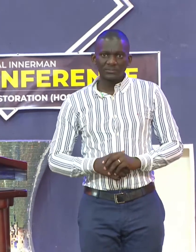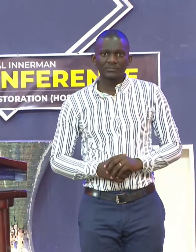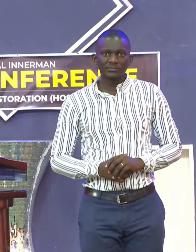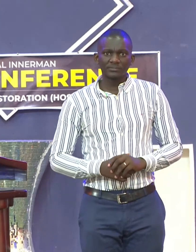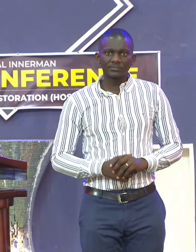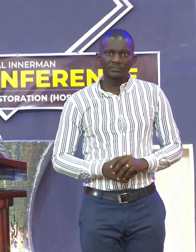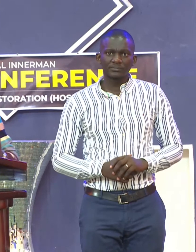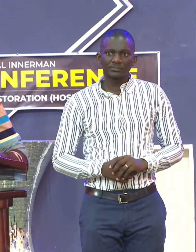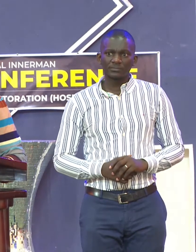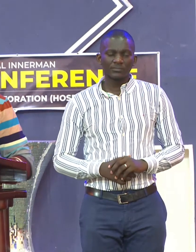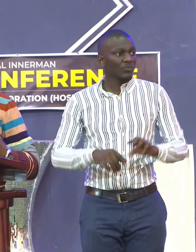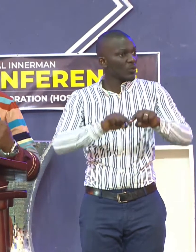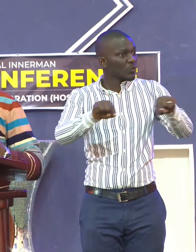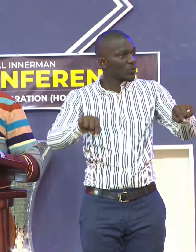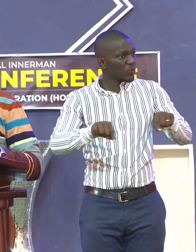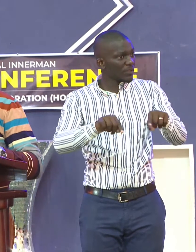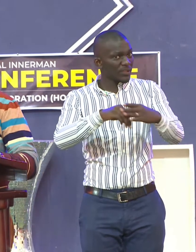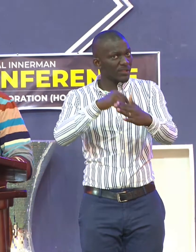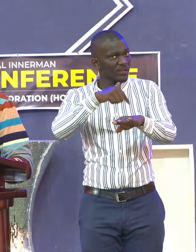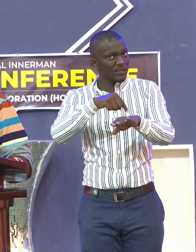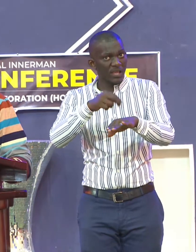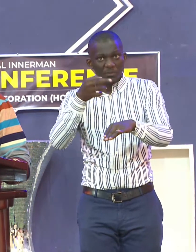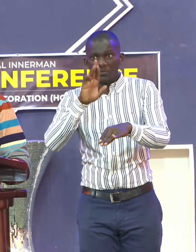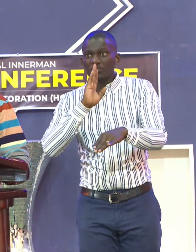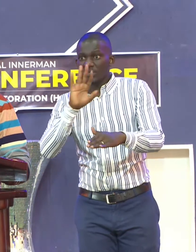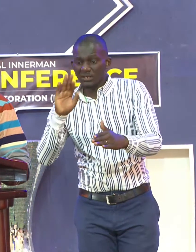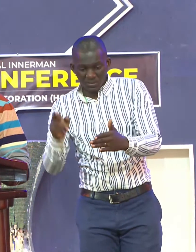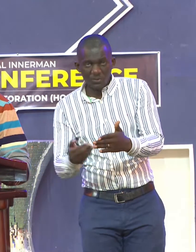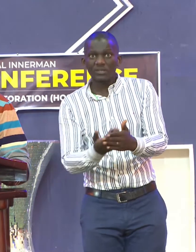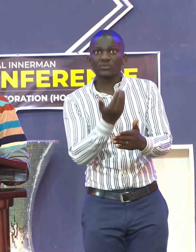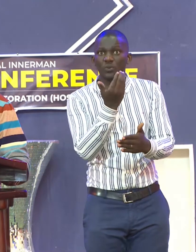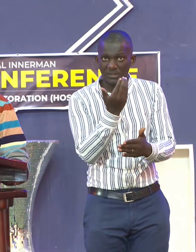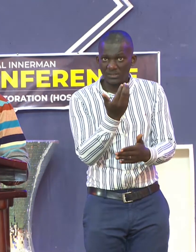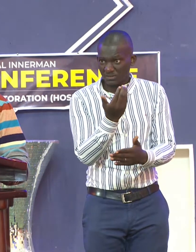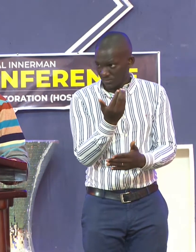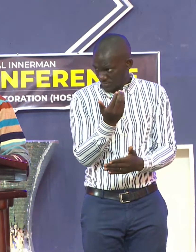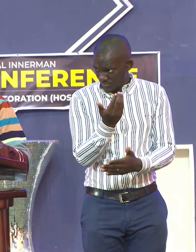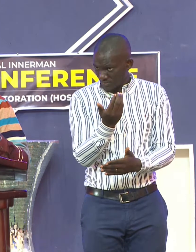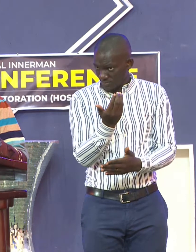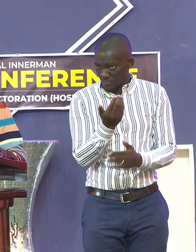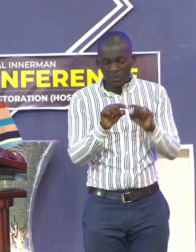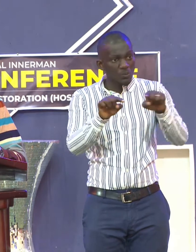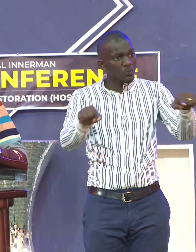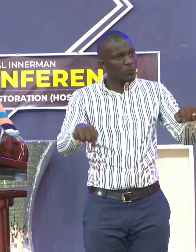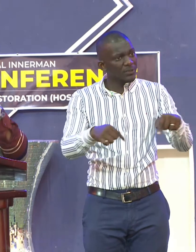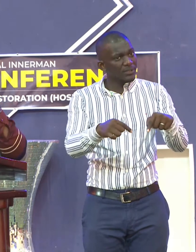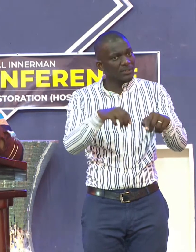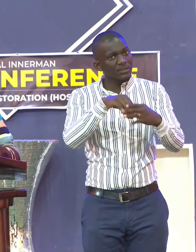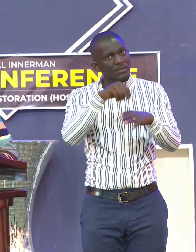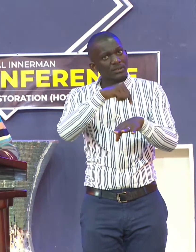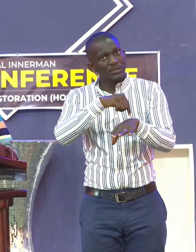Lord. Tuli mu kiseera kya kuddizibwawo. We are in a time of restoration. Tuli mu kiseera